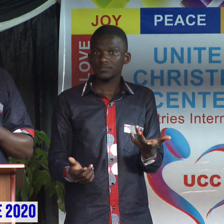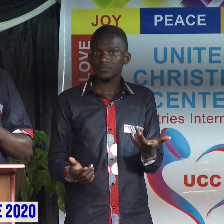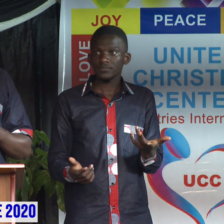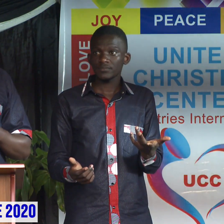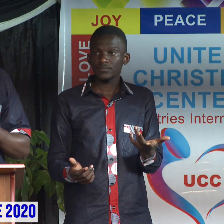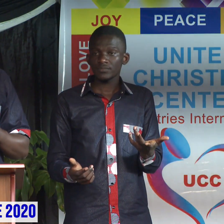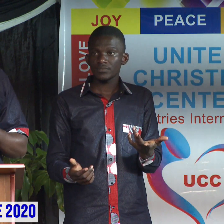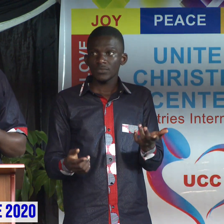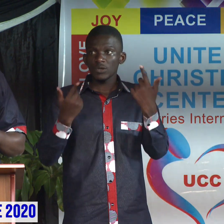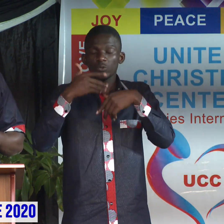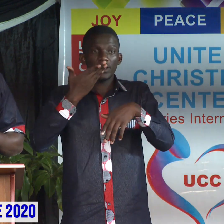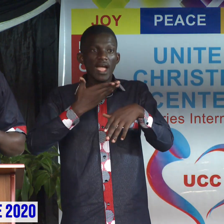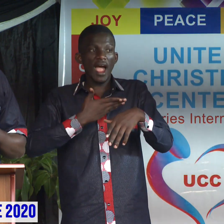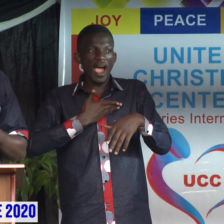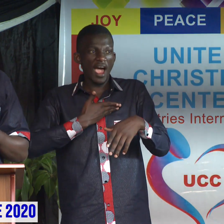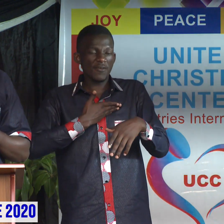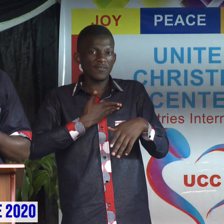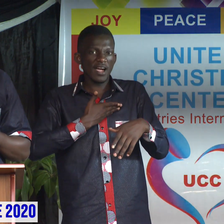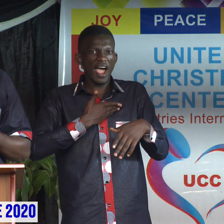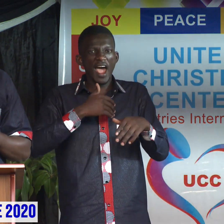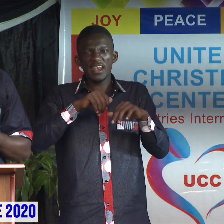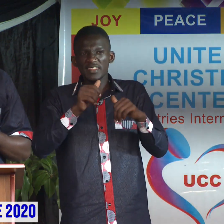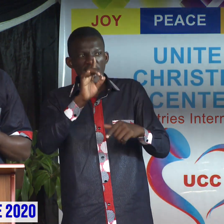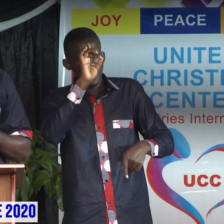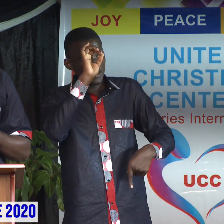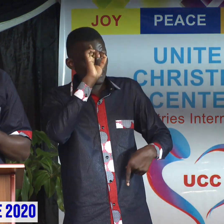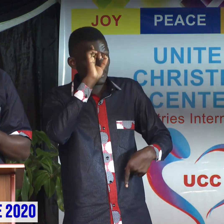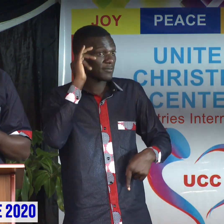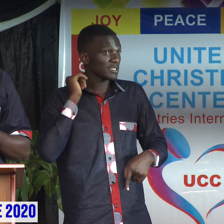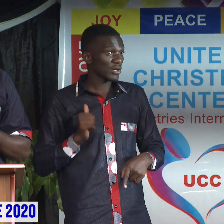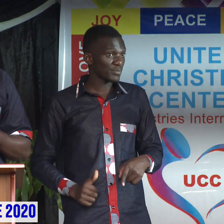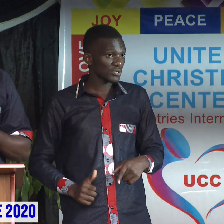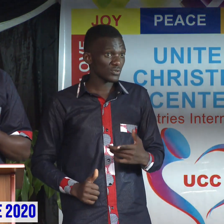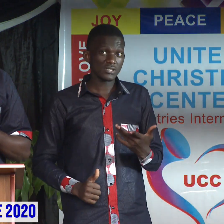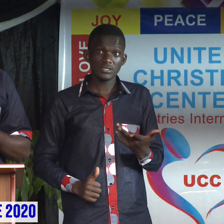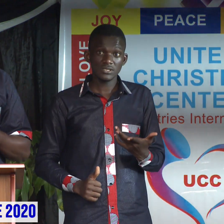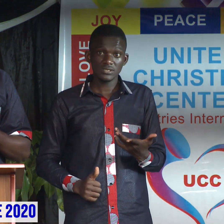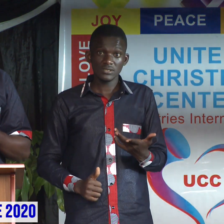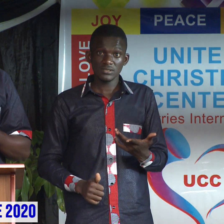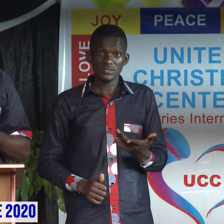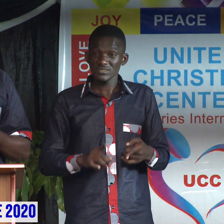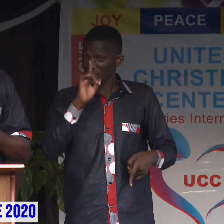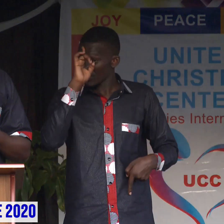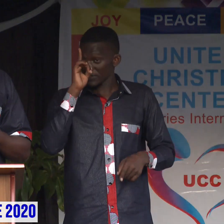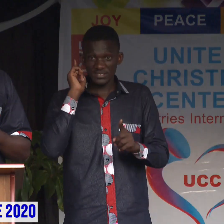That those who have what we call selfish ambition. Waliya abantu abalinga bo beyagaliza bo kate bagaliza balala.